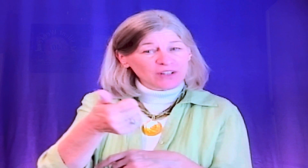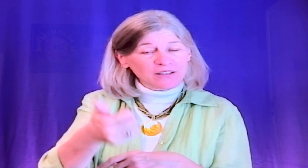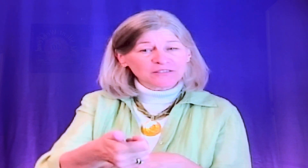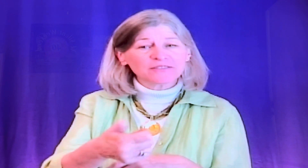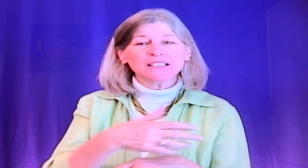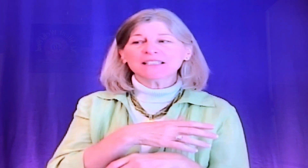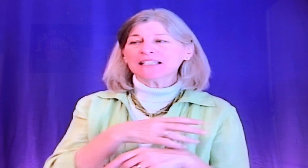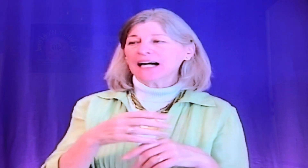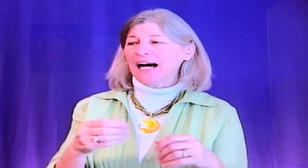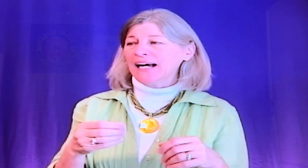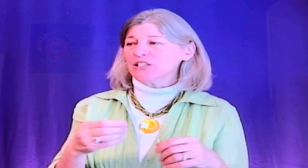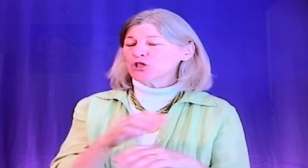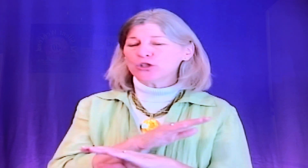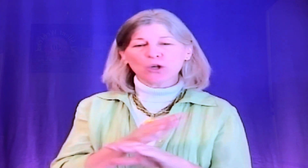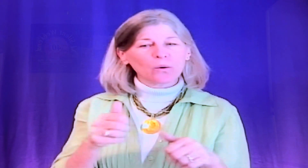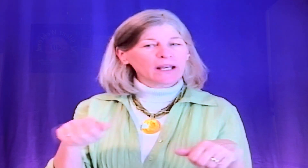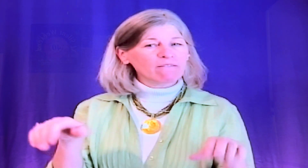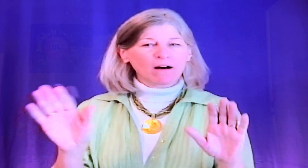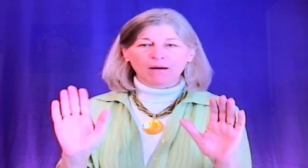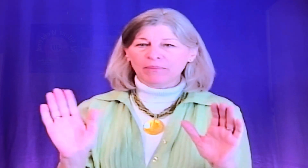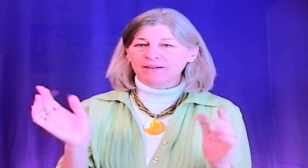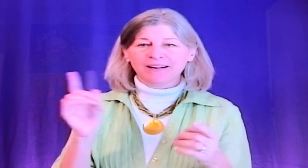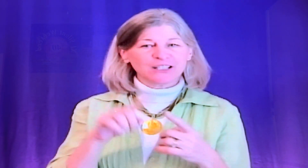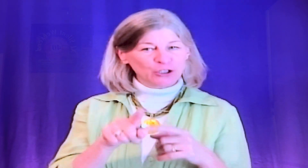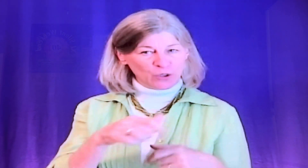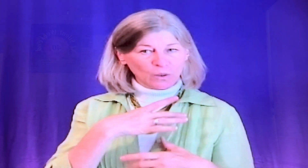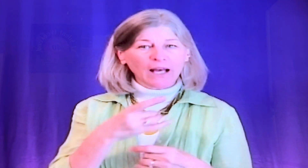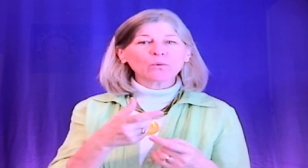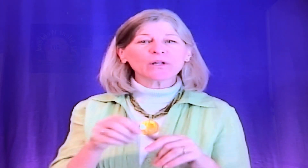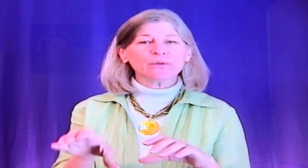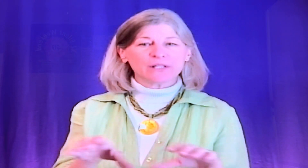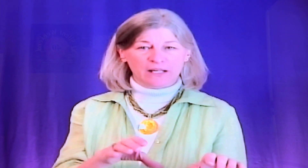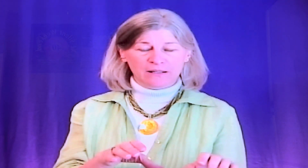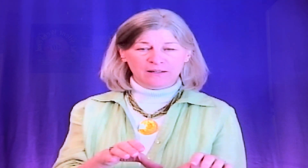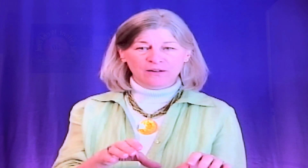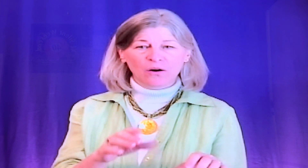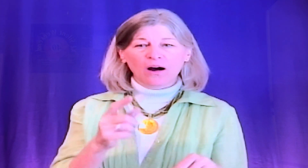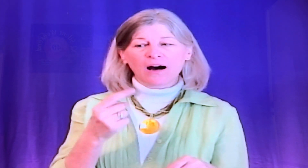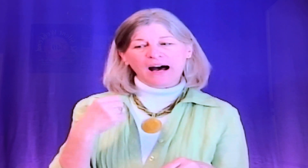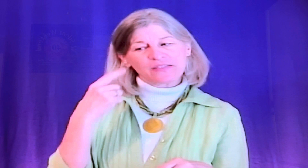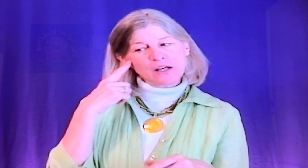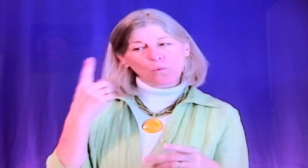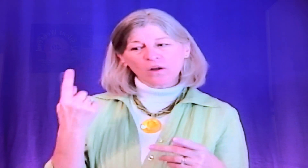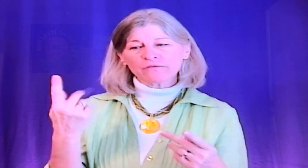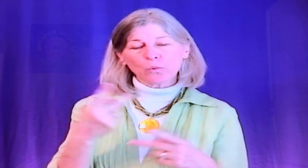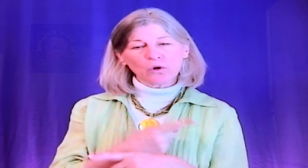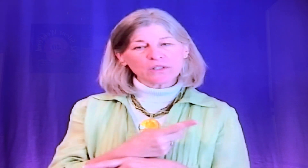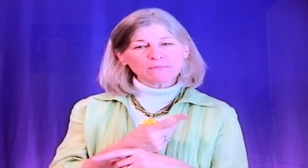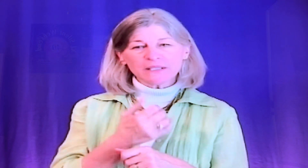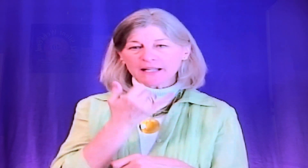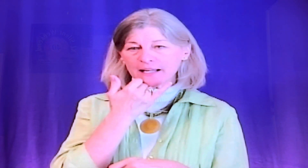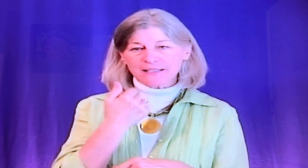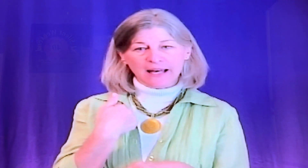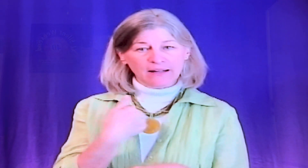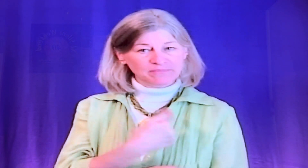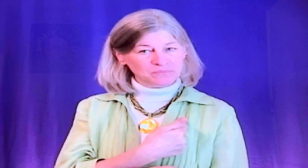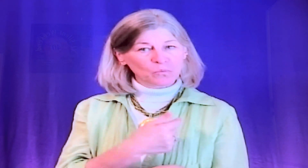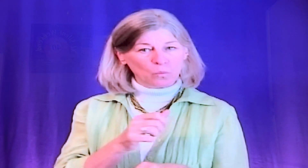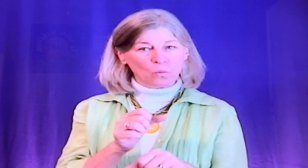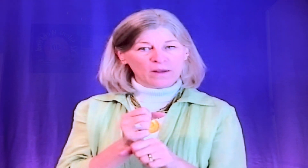yourself, and don't give up until you like what you did. I think one of the worst mistakes that we